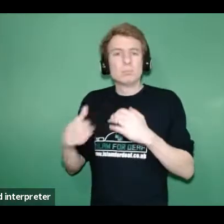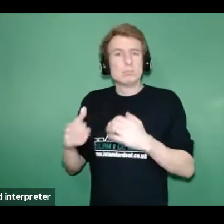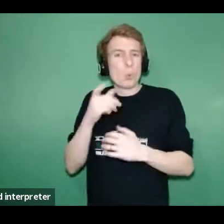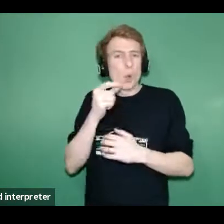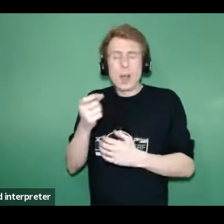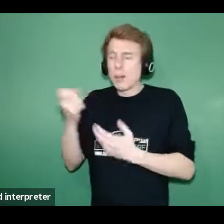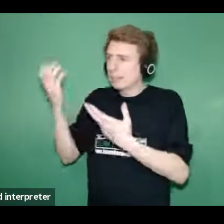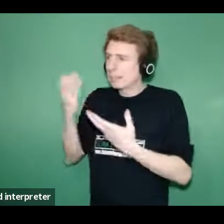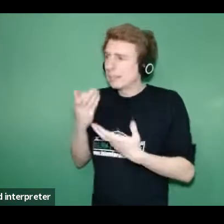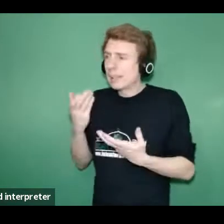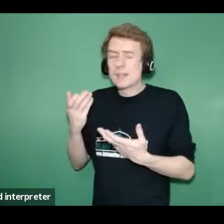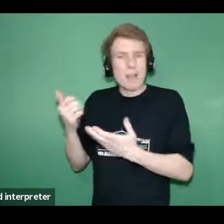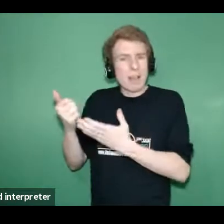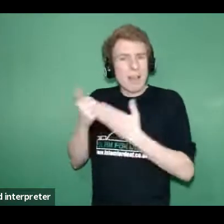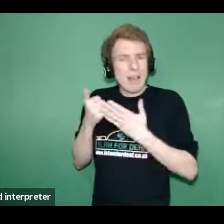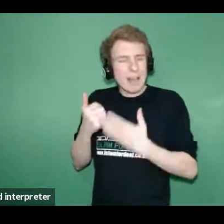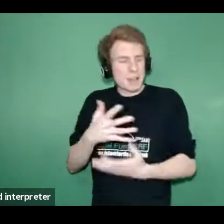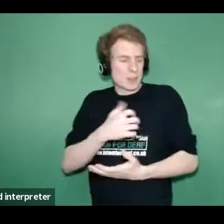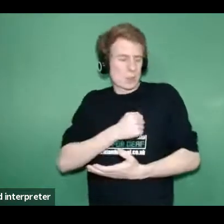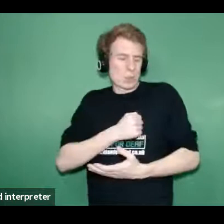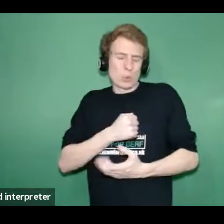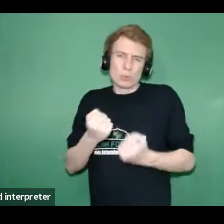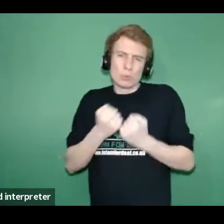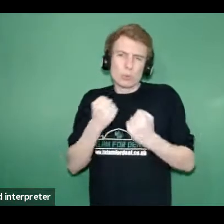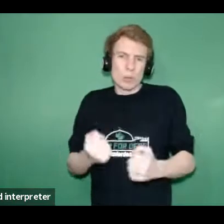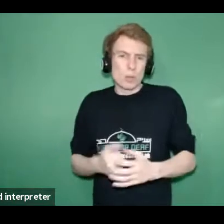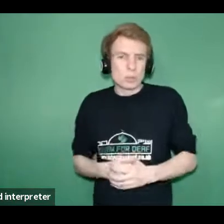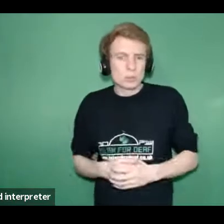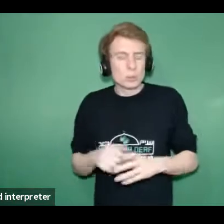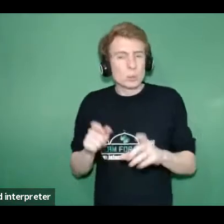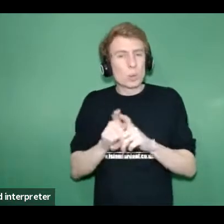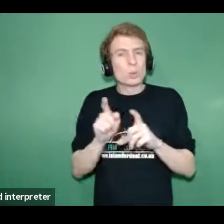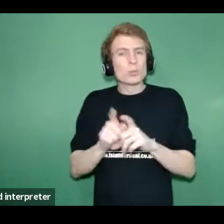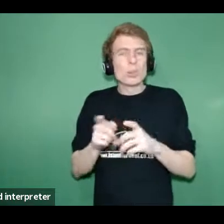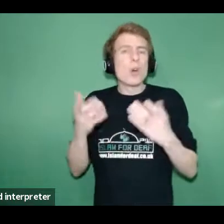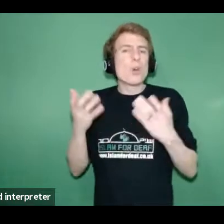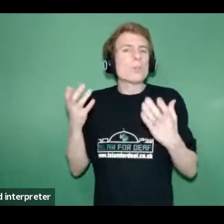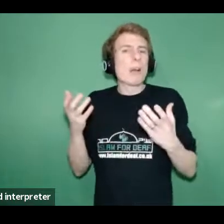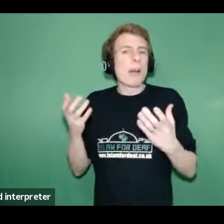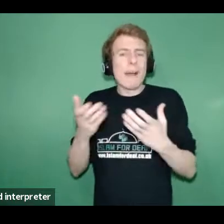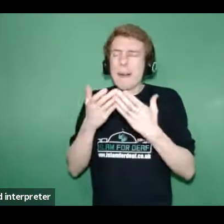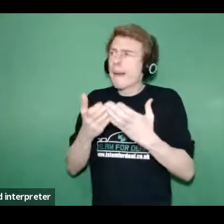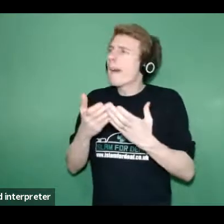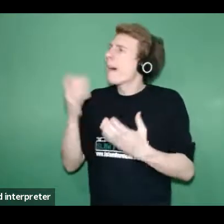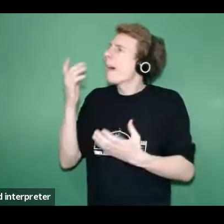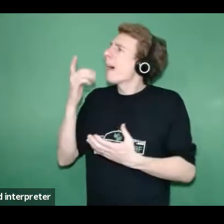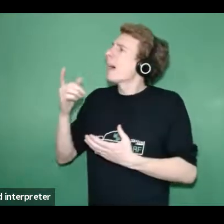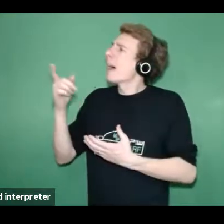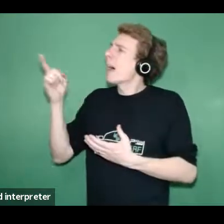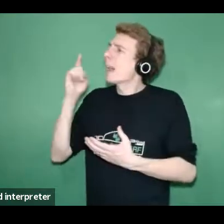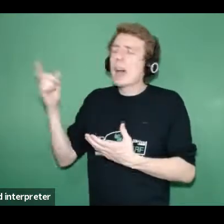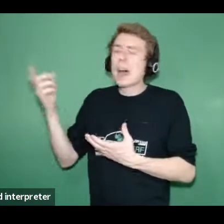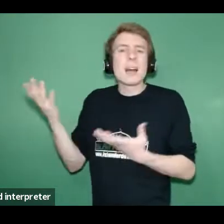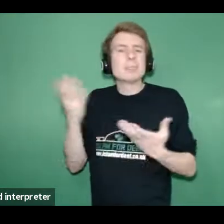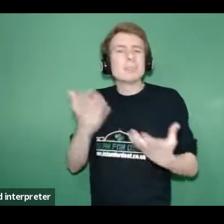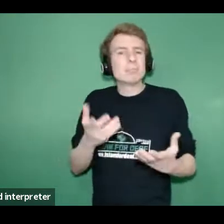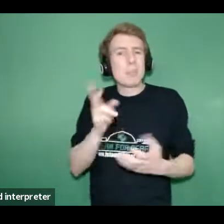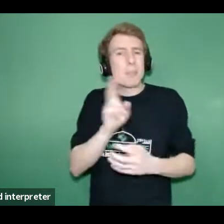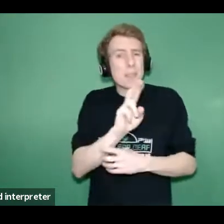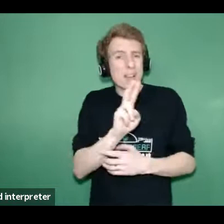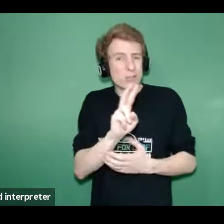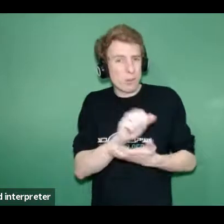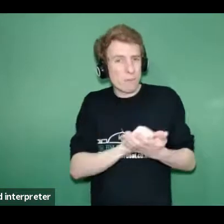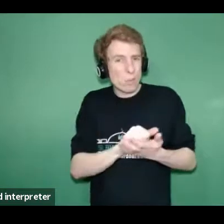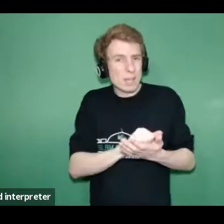They should also pray for their parents, that Allah forgives them, etc. They should pray for their children and also for their